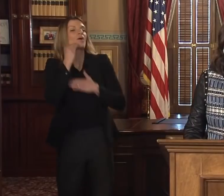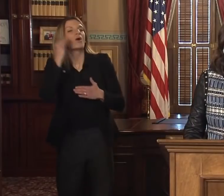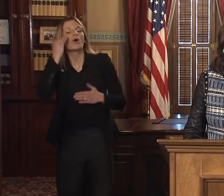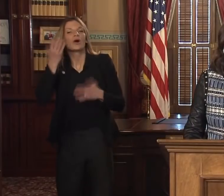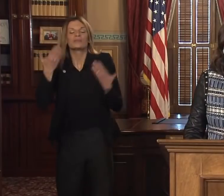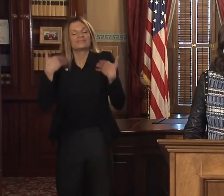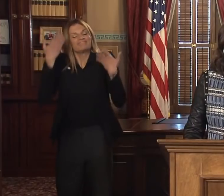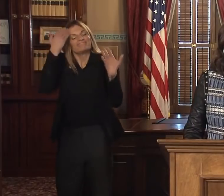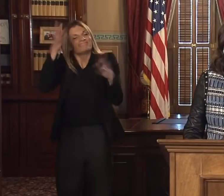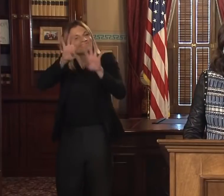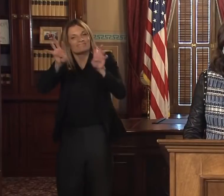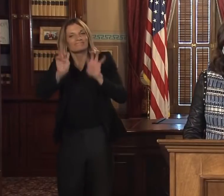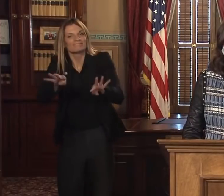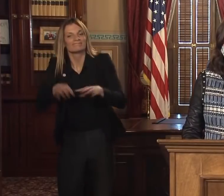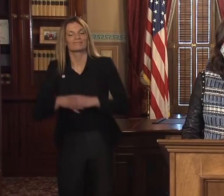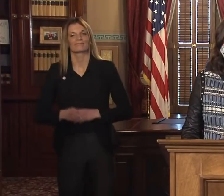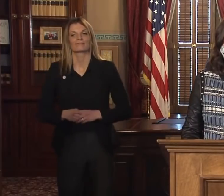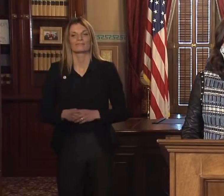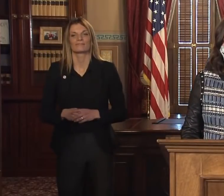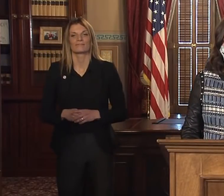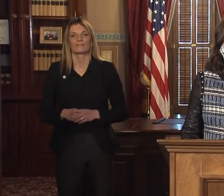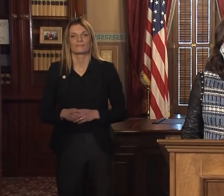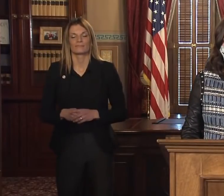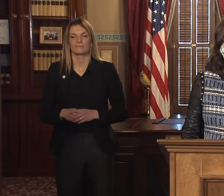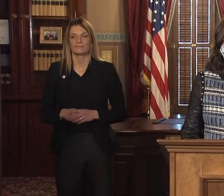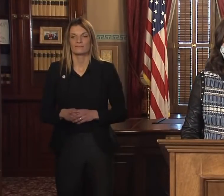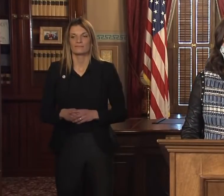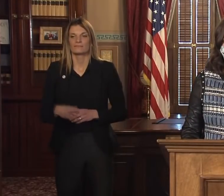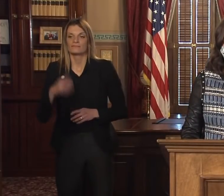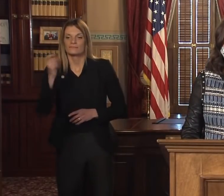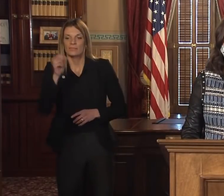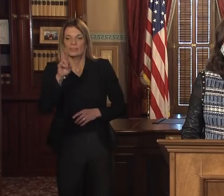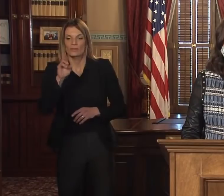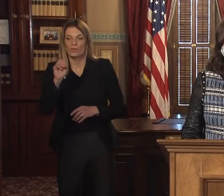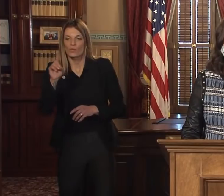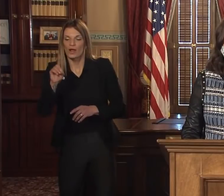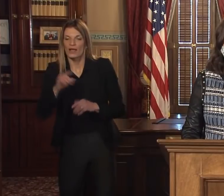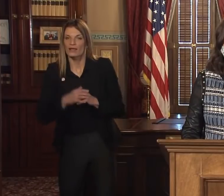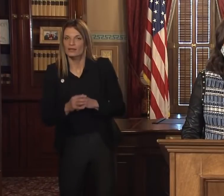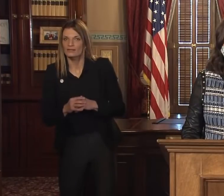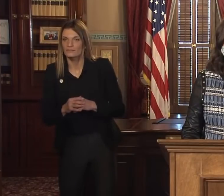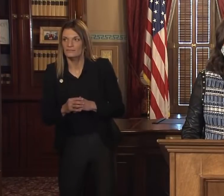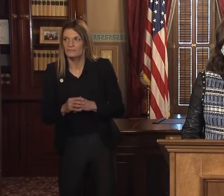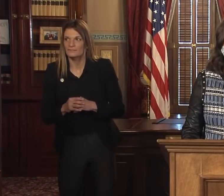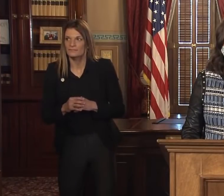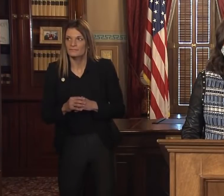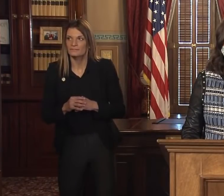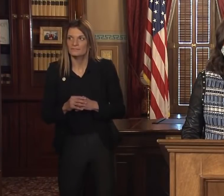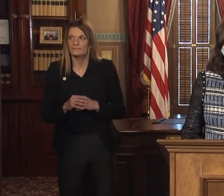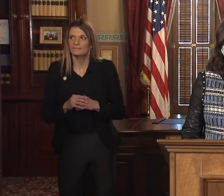All right, we'll take just a couple more, and so the next one will come from Rod with TV4.